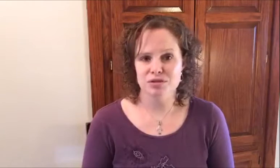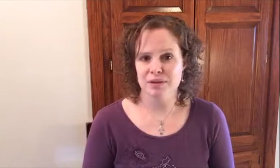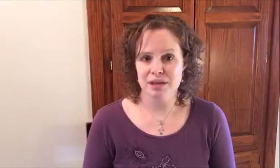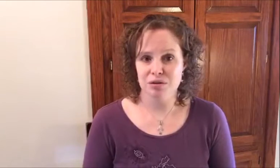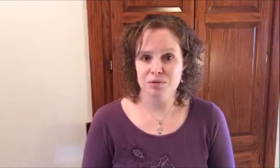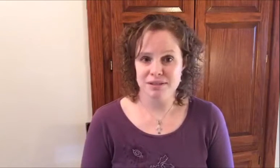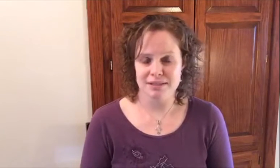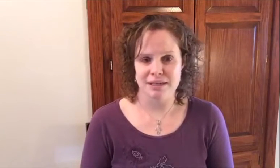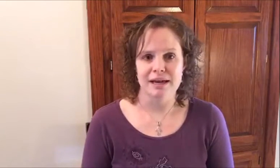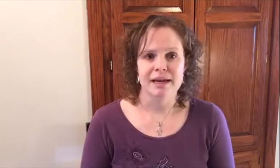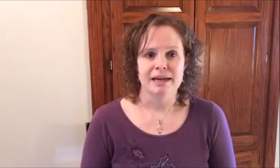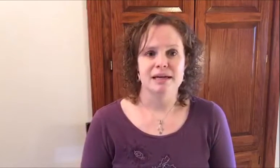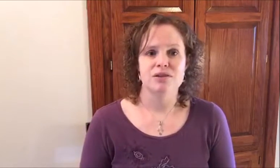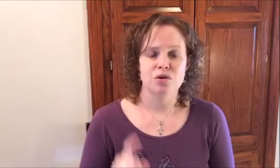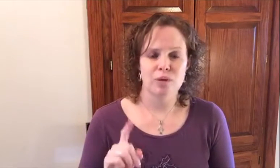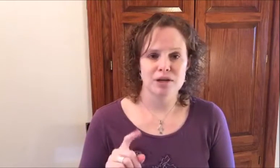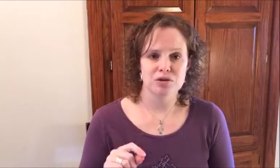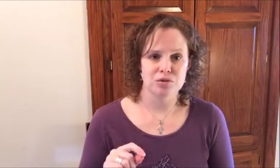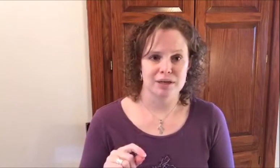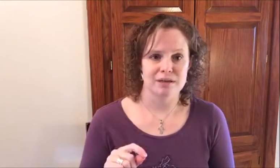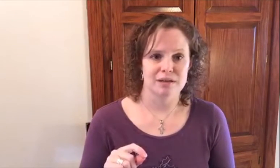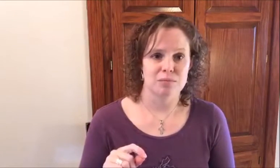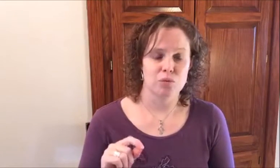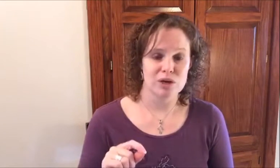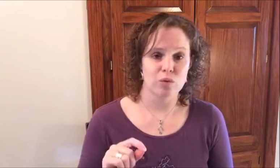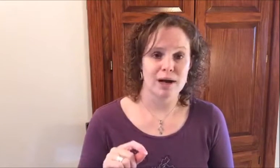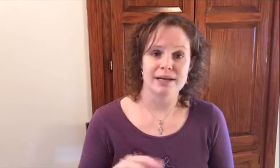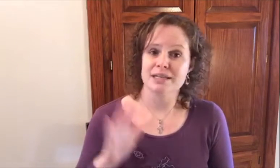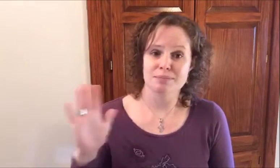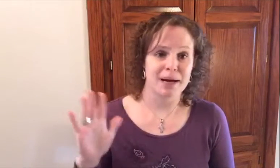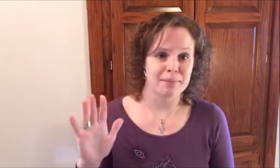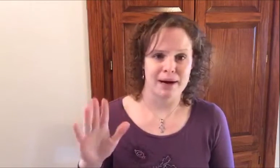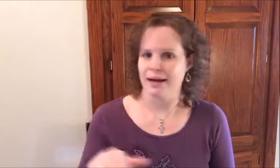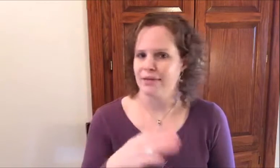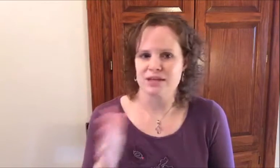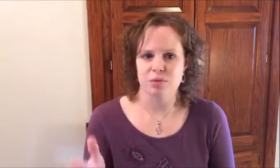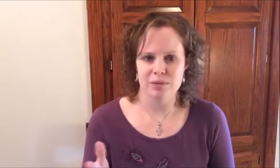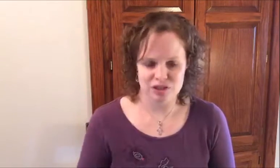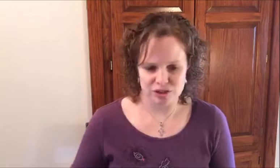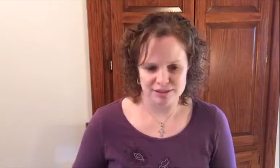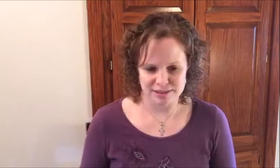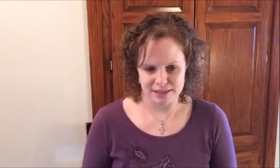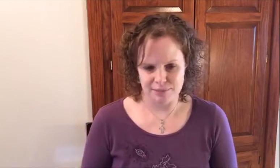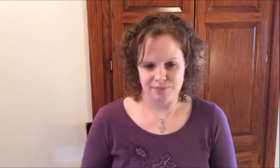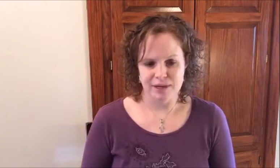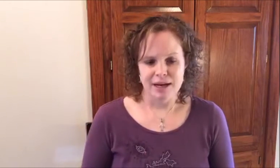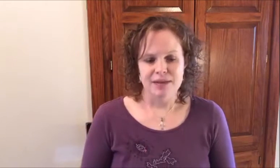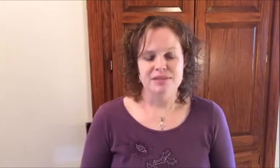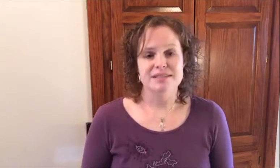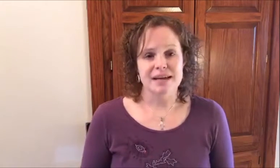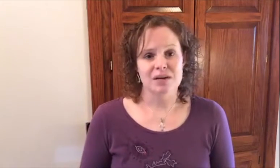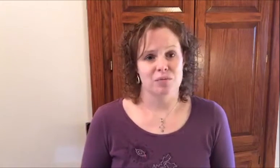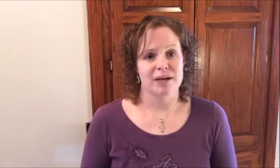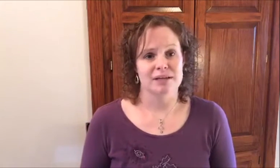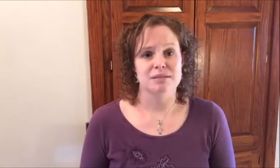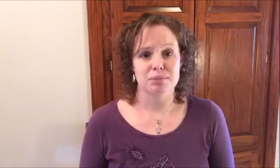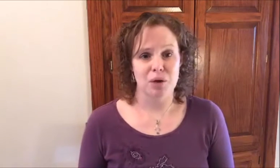first one that you will see in the 1-year curriculum, week 1, is bye-bye, and that's what we just did. The second one is